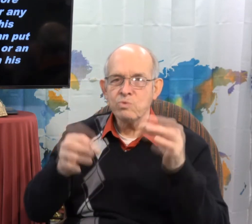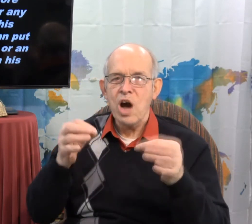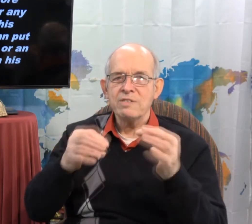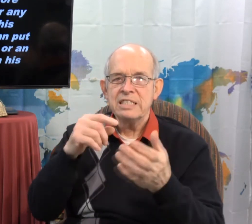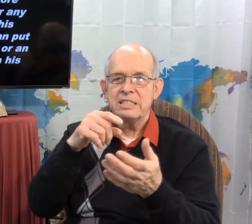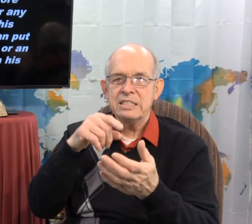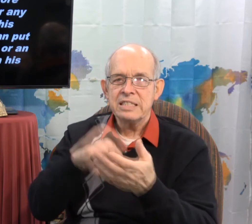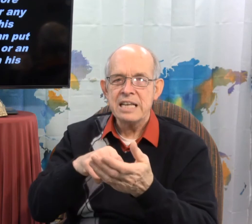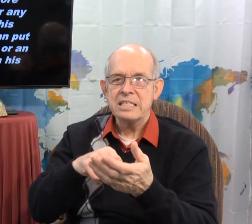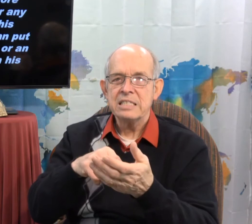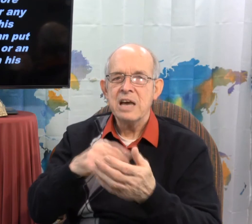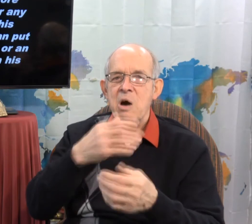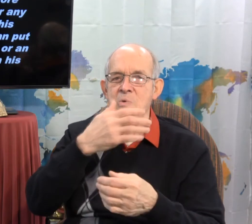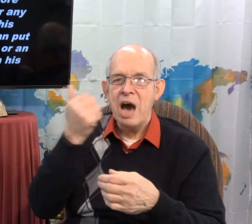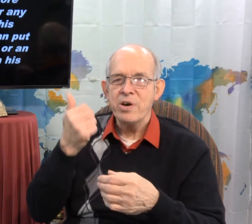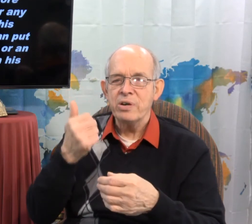Just that rather